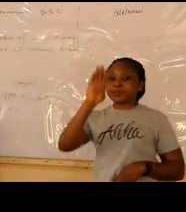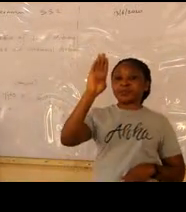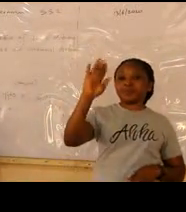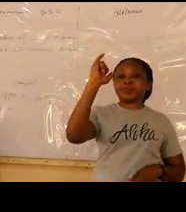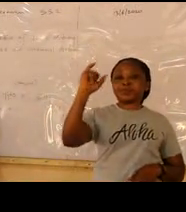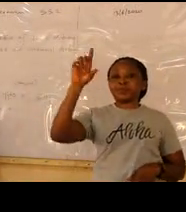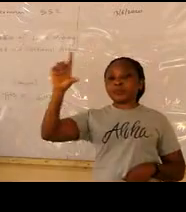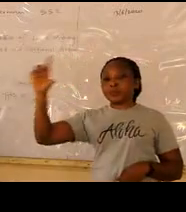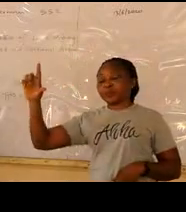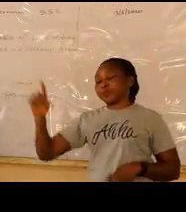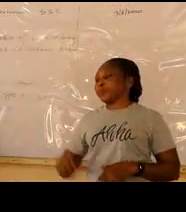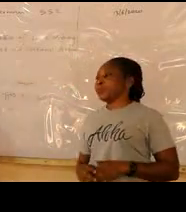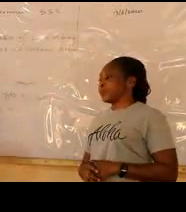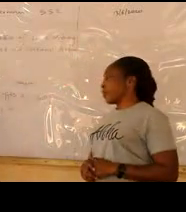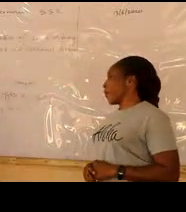Now